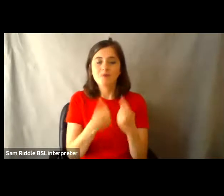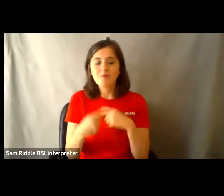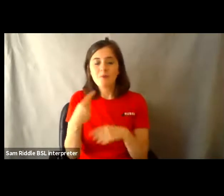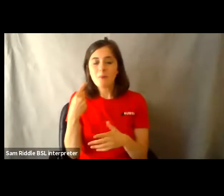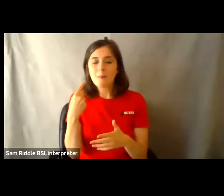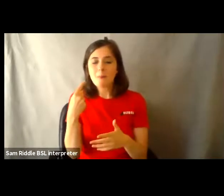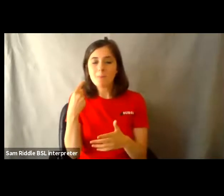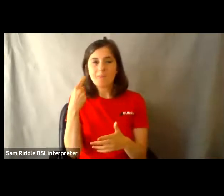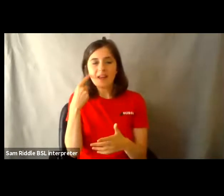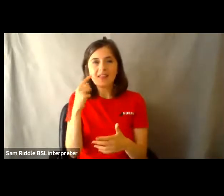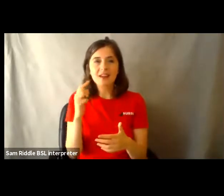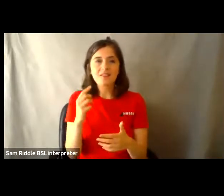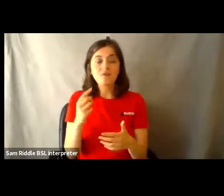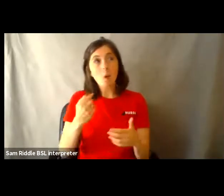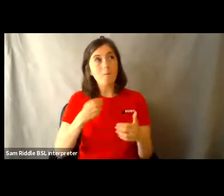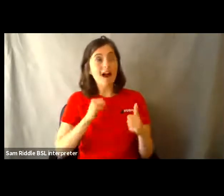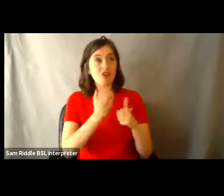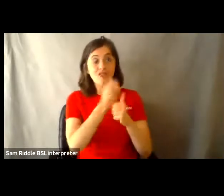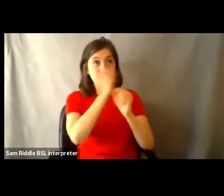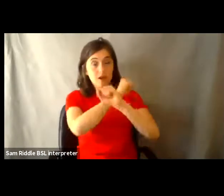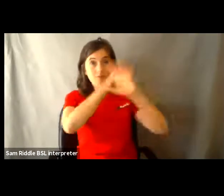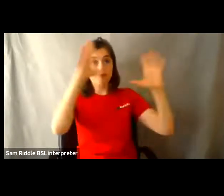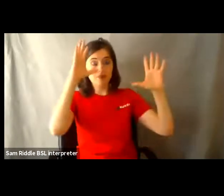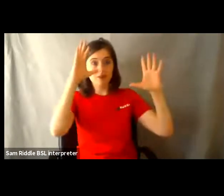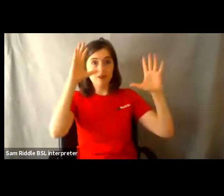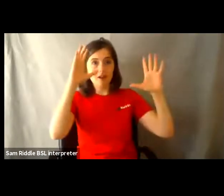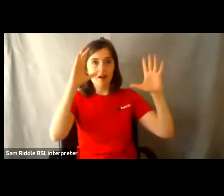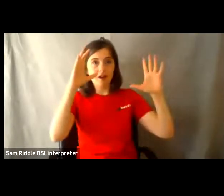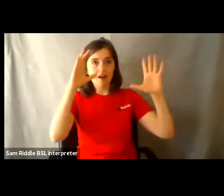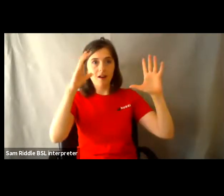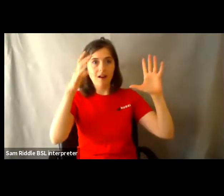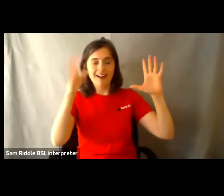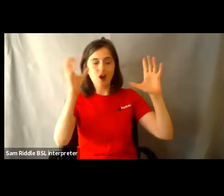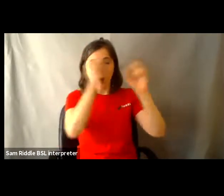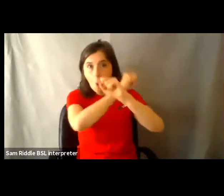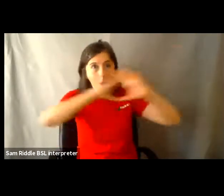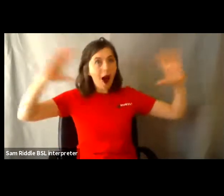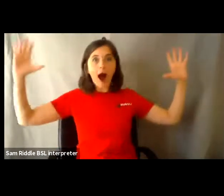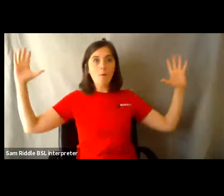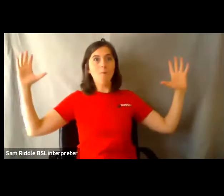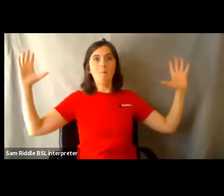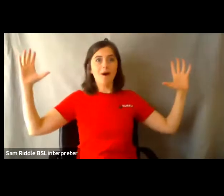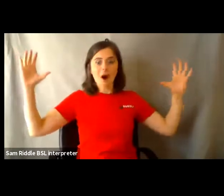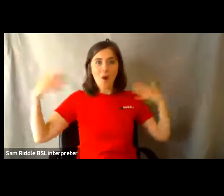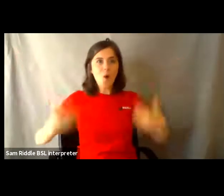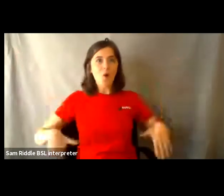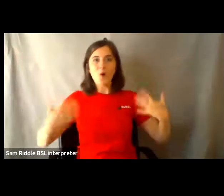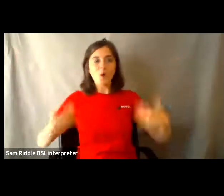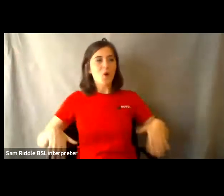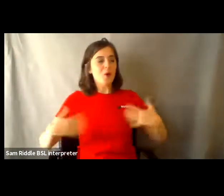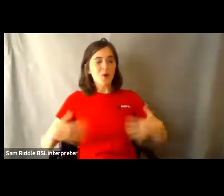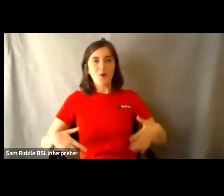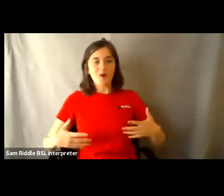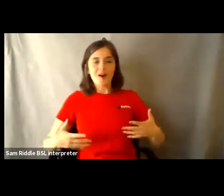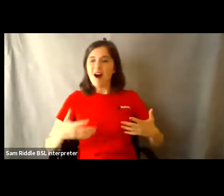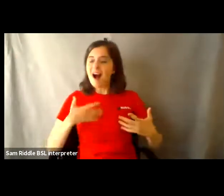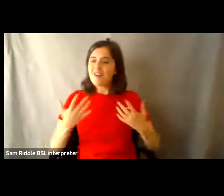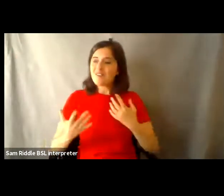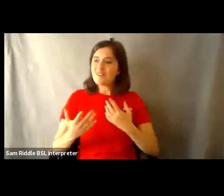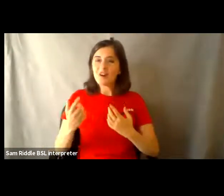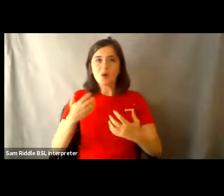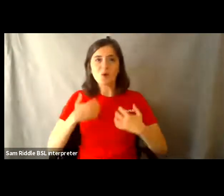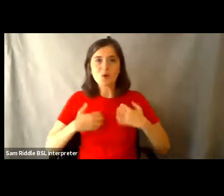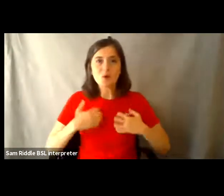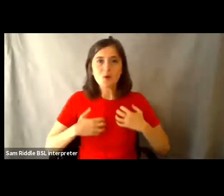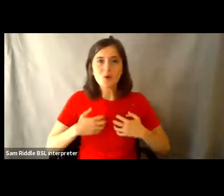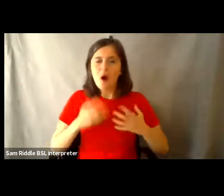what I was originally envisaging has just got a whole lot bigger. Very taken by the ideas that, that we